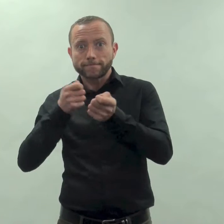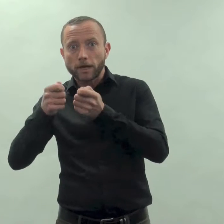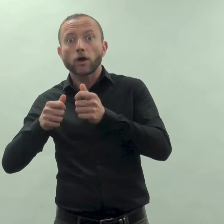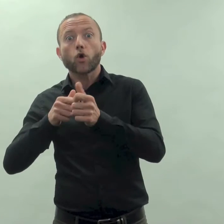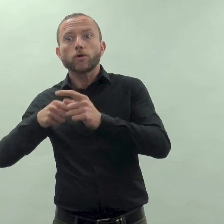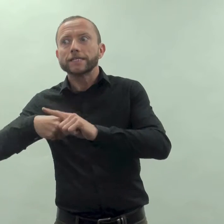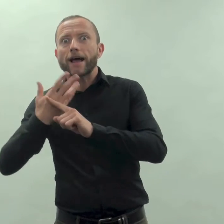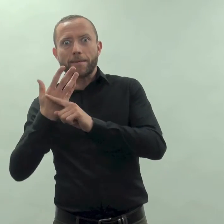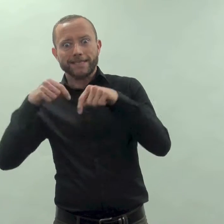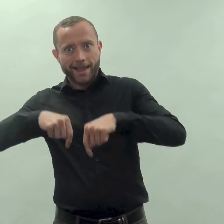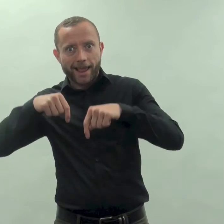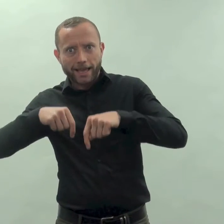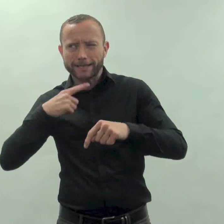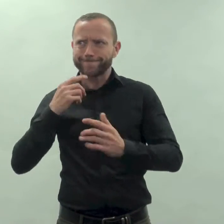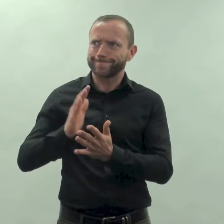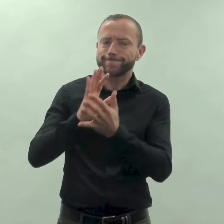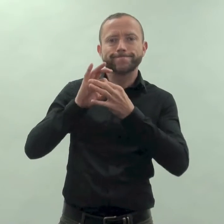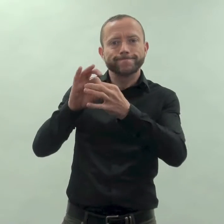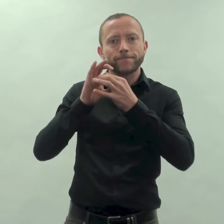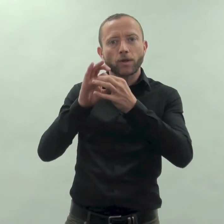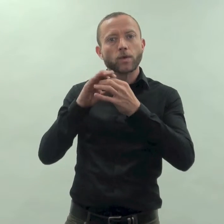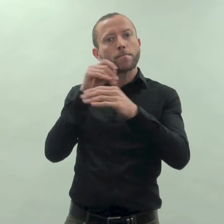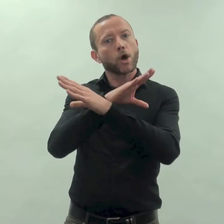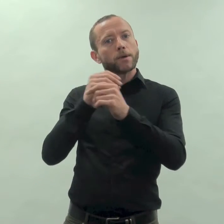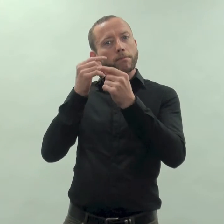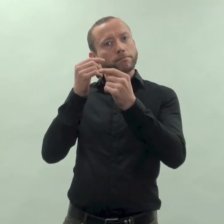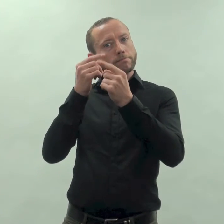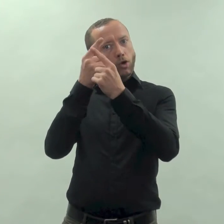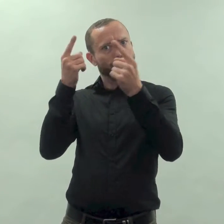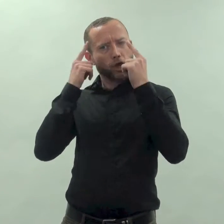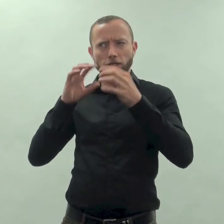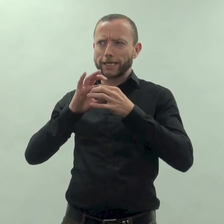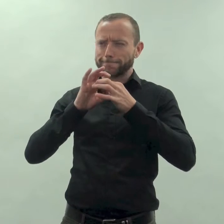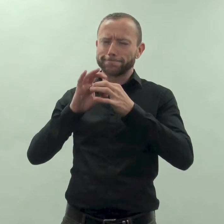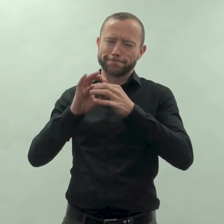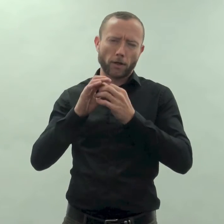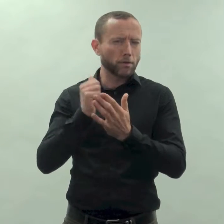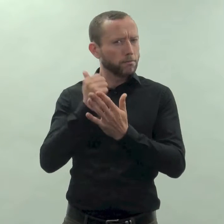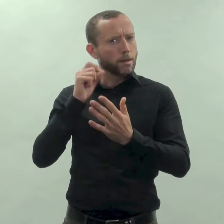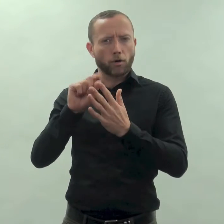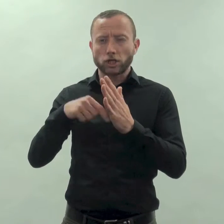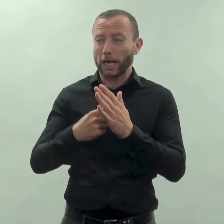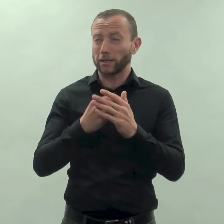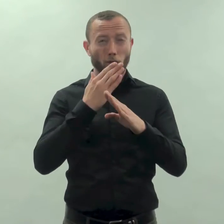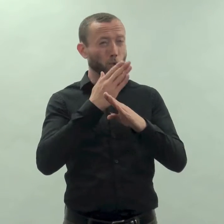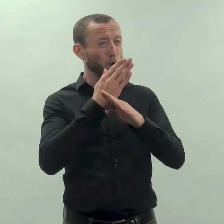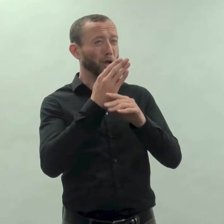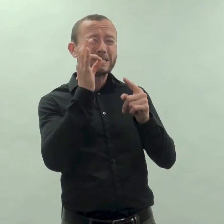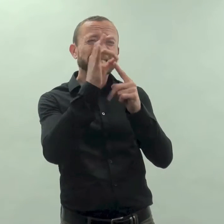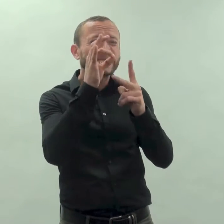Corporate Development at CCG, added, "It's been great to be working with Birmingham City University on this project. It's a really unique piece